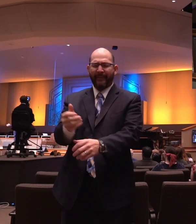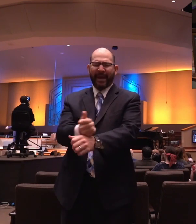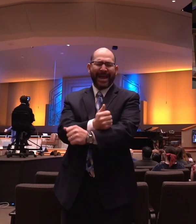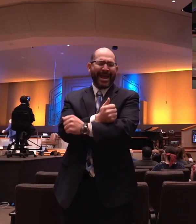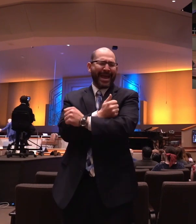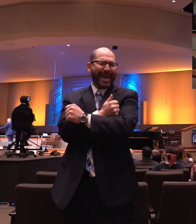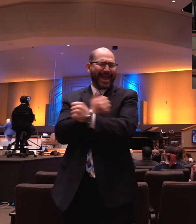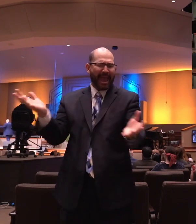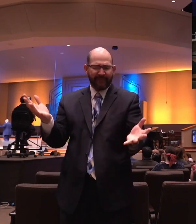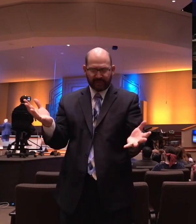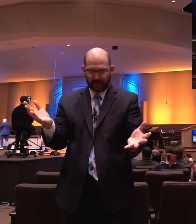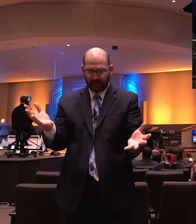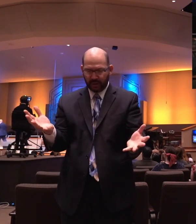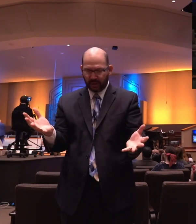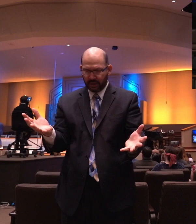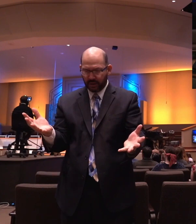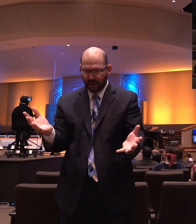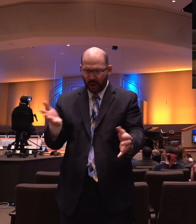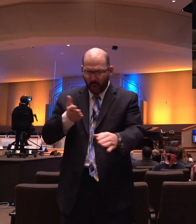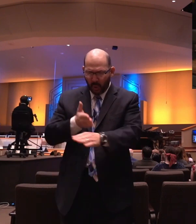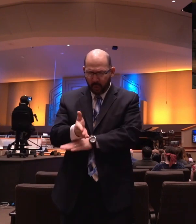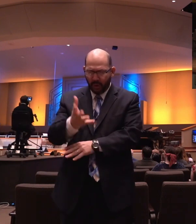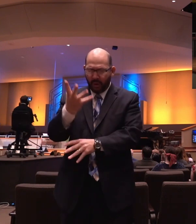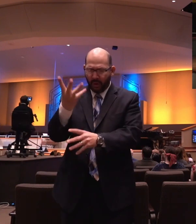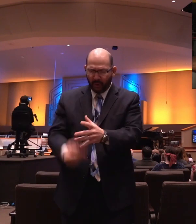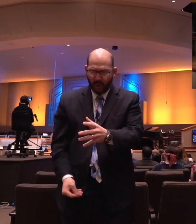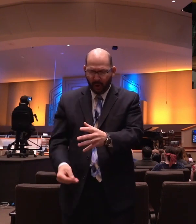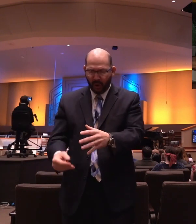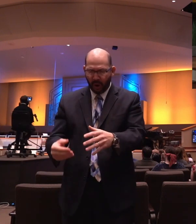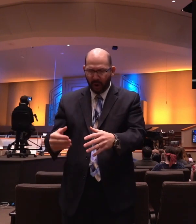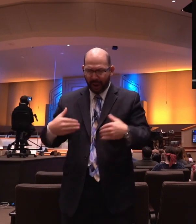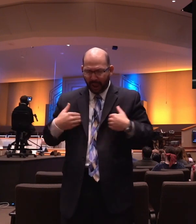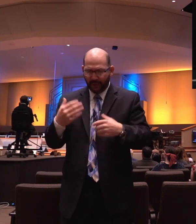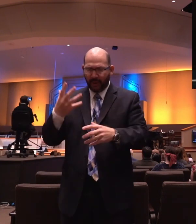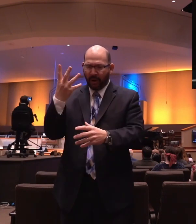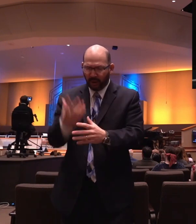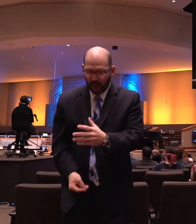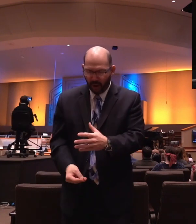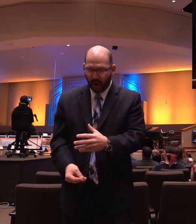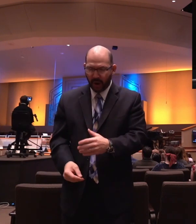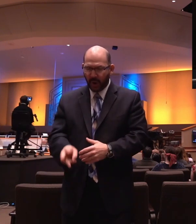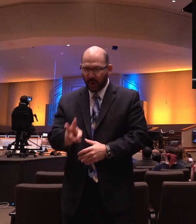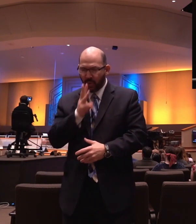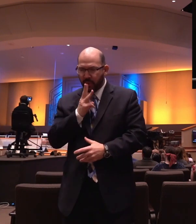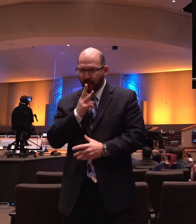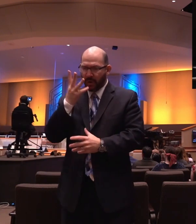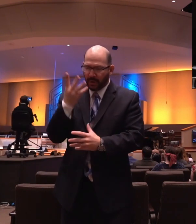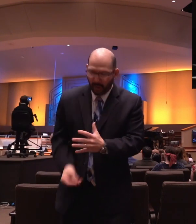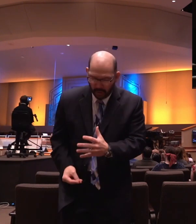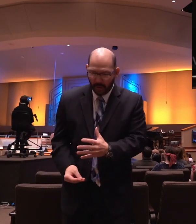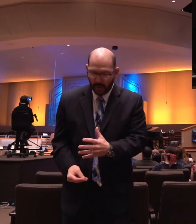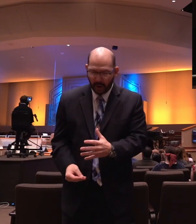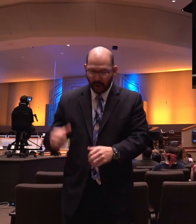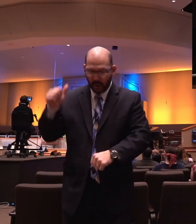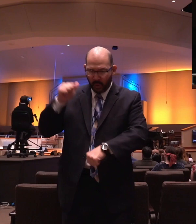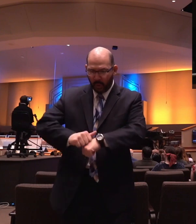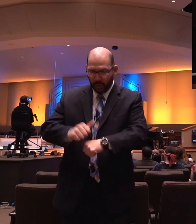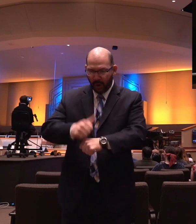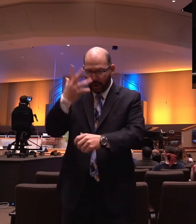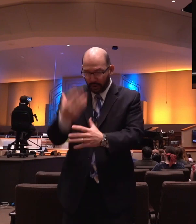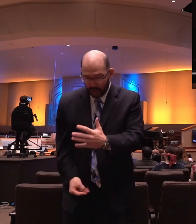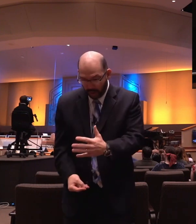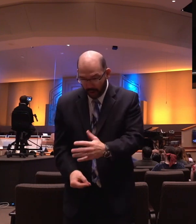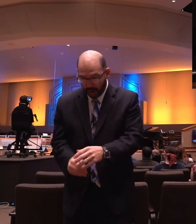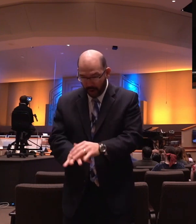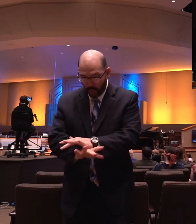and it burned the wood and it burned the rocks and it licked up the water that was in the trenches. And when the people